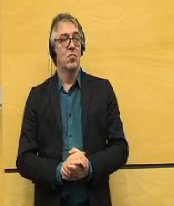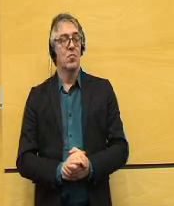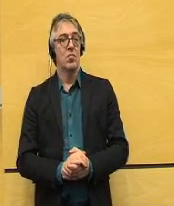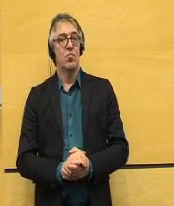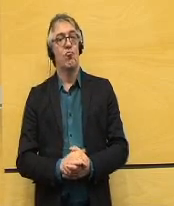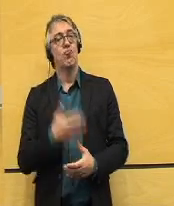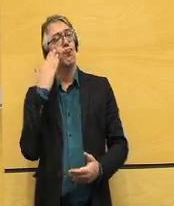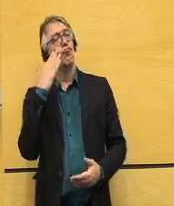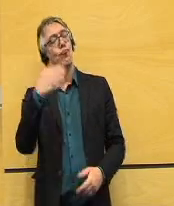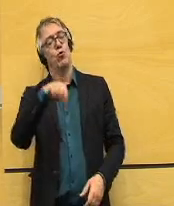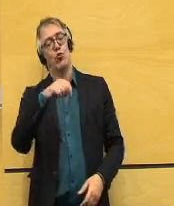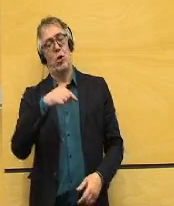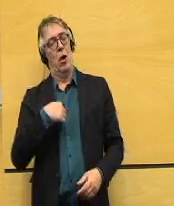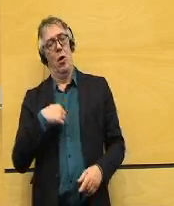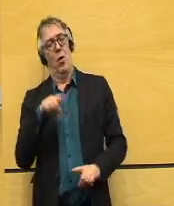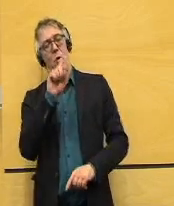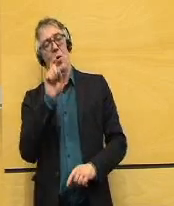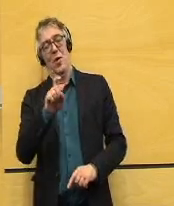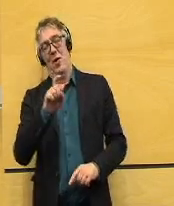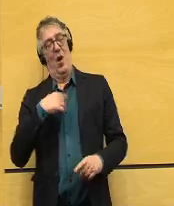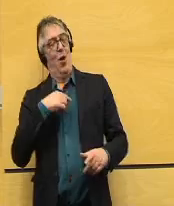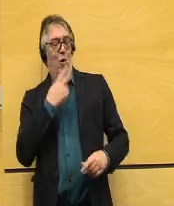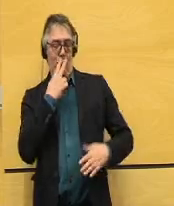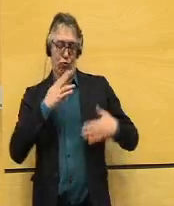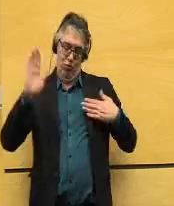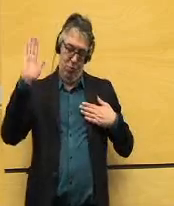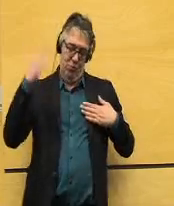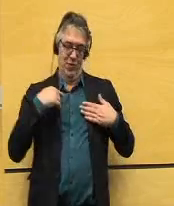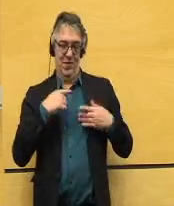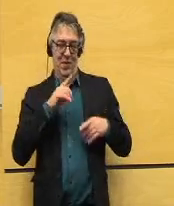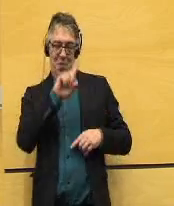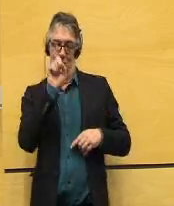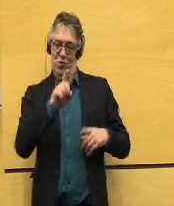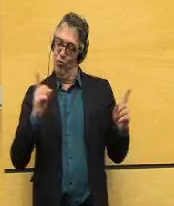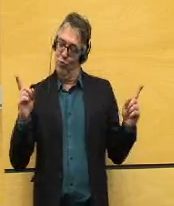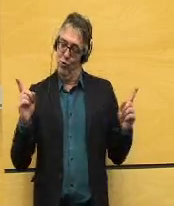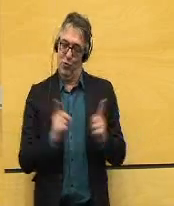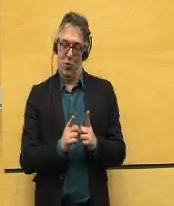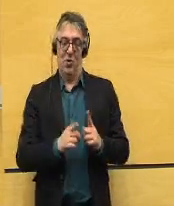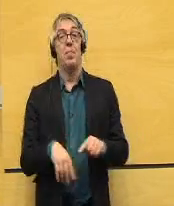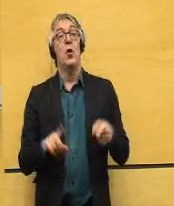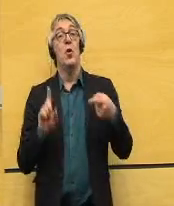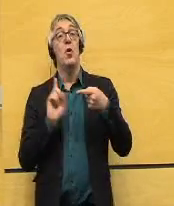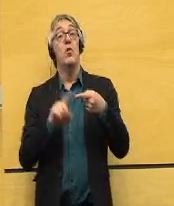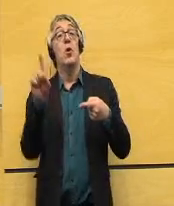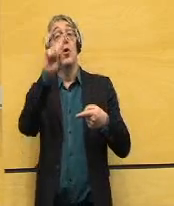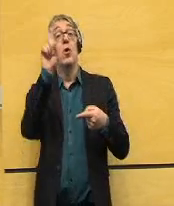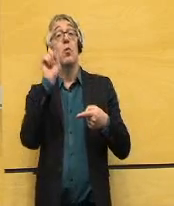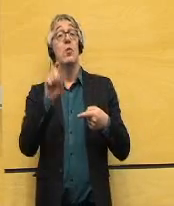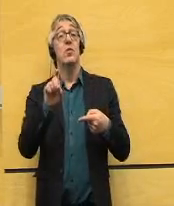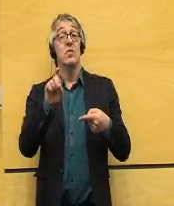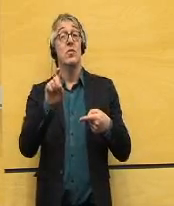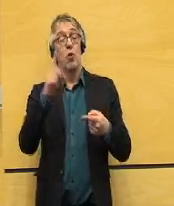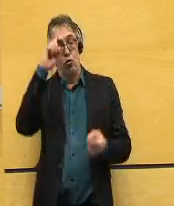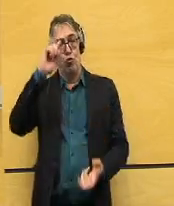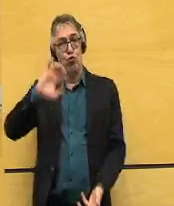Be very brief, I promise. First question relates to disaster risk